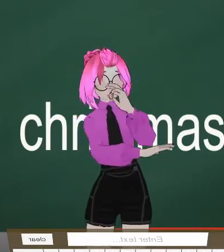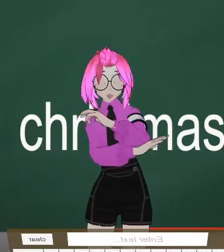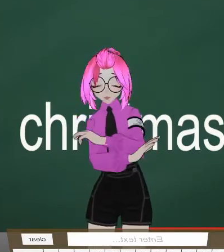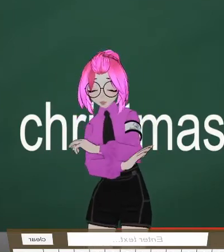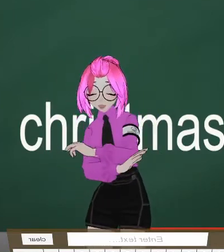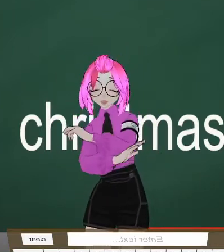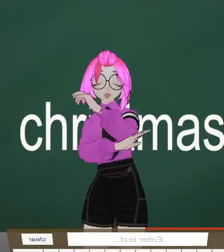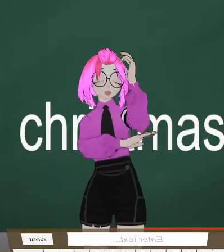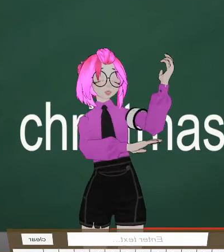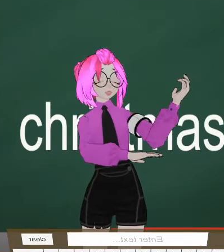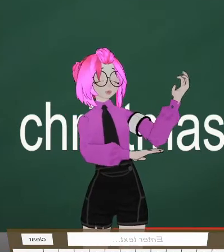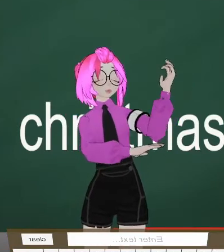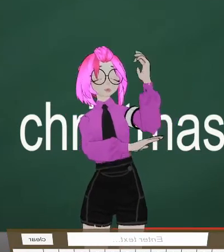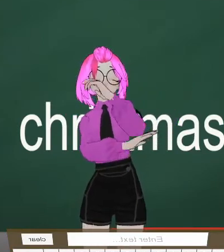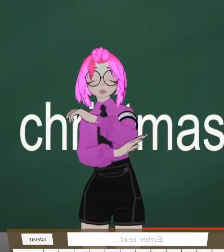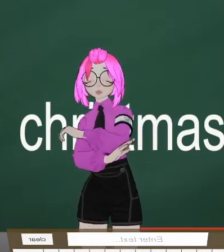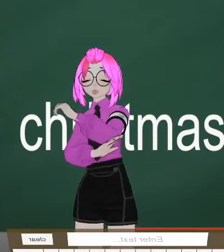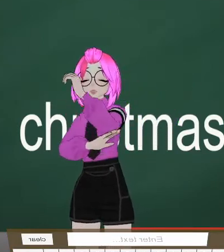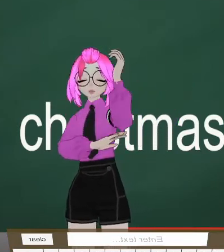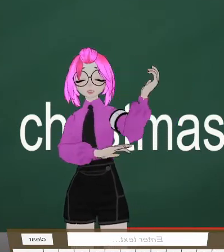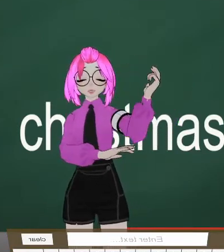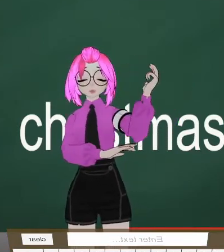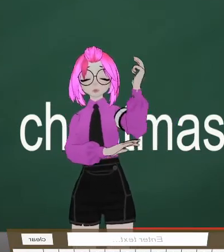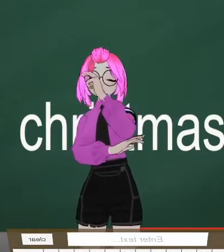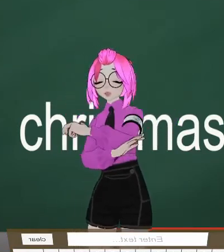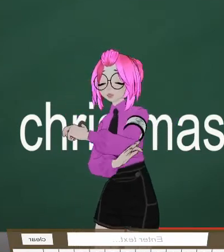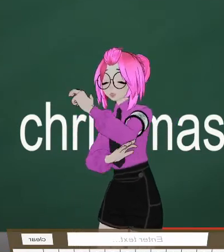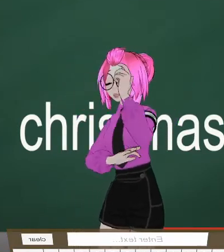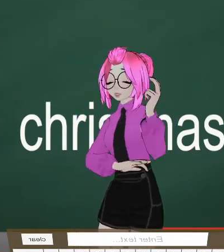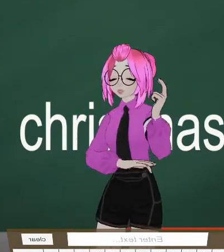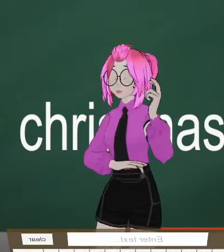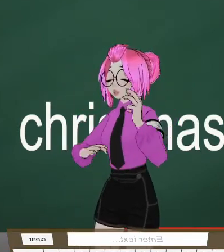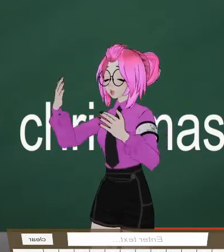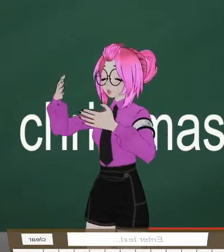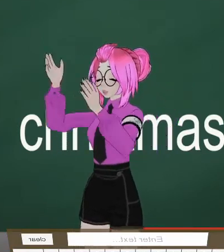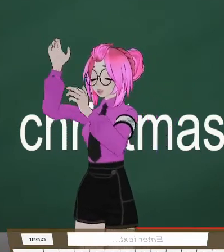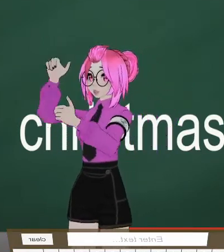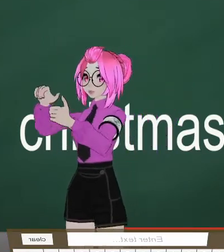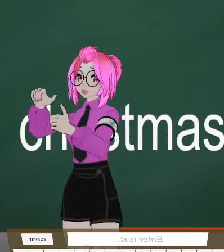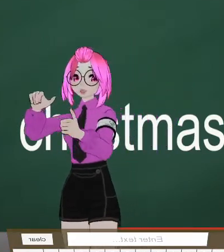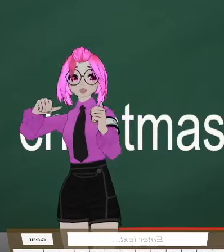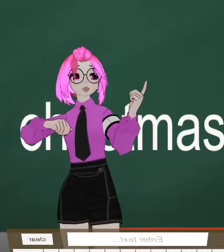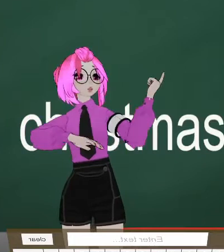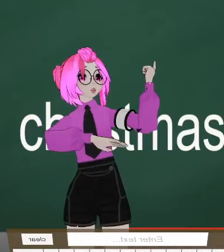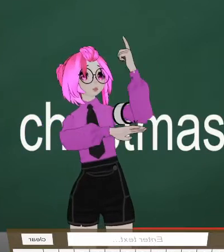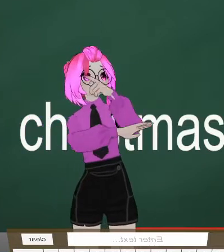elbow and we're gonna go like this christmas christmas a good way to remember this is it's a whole day